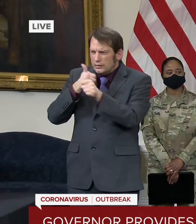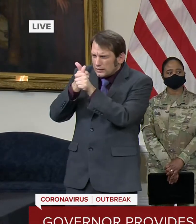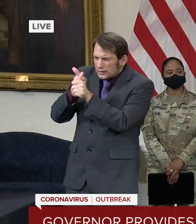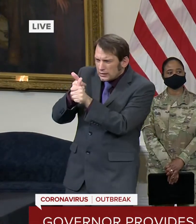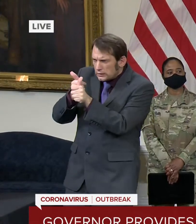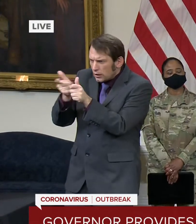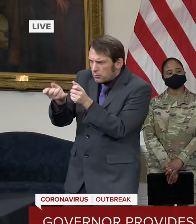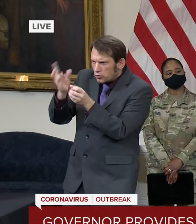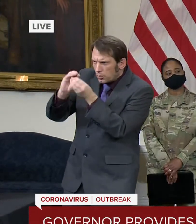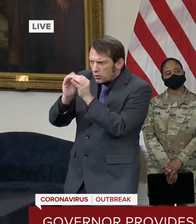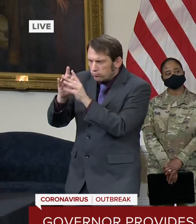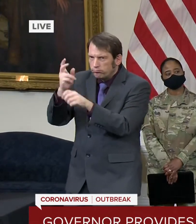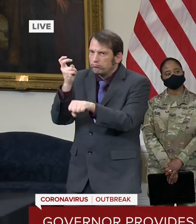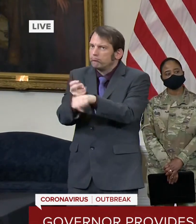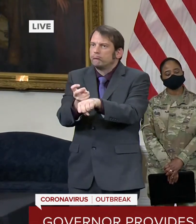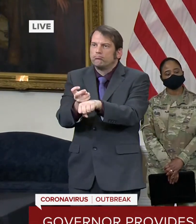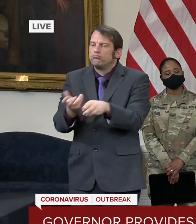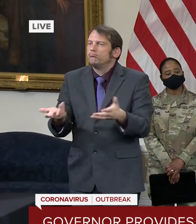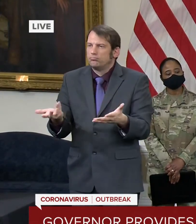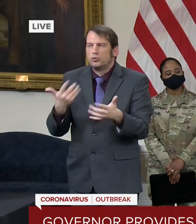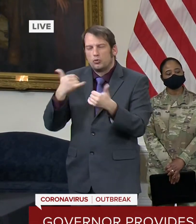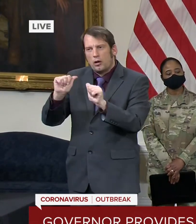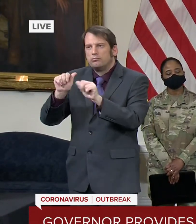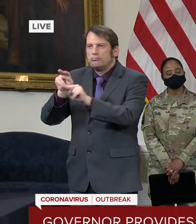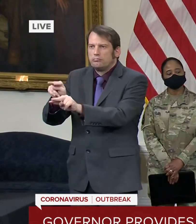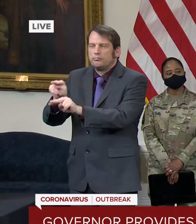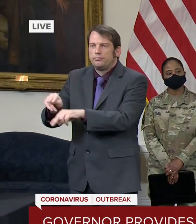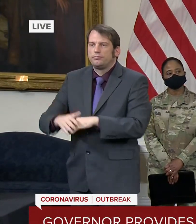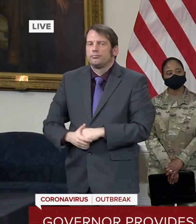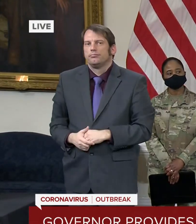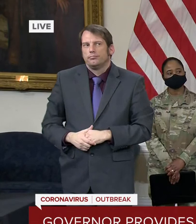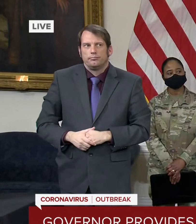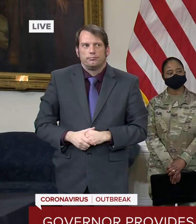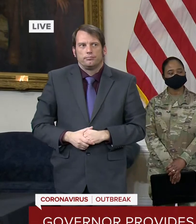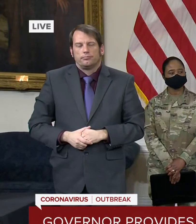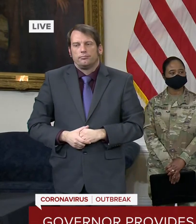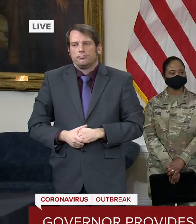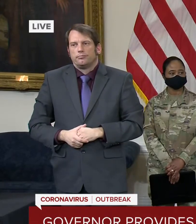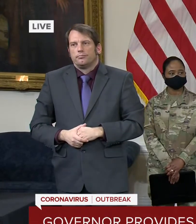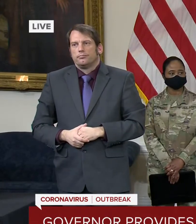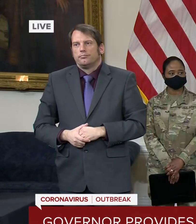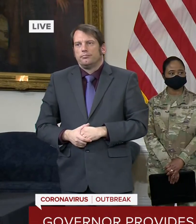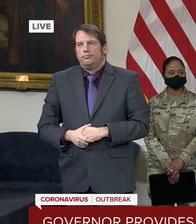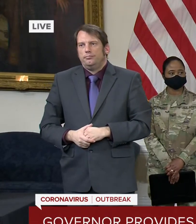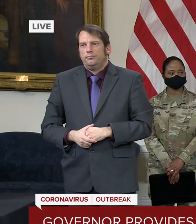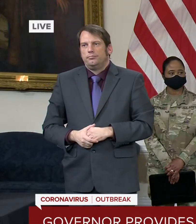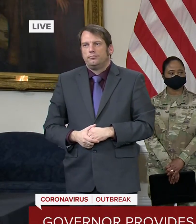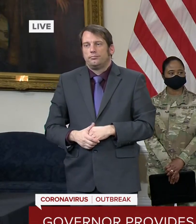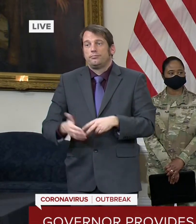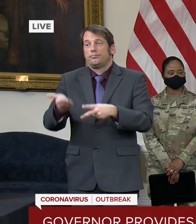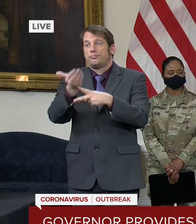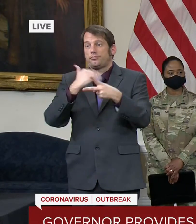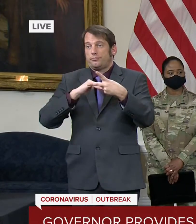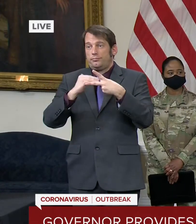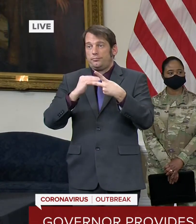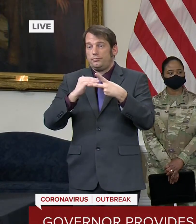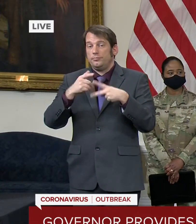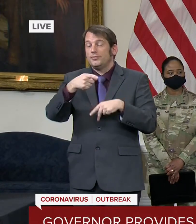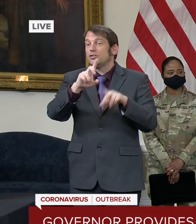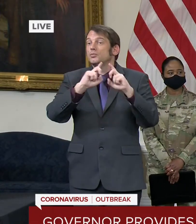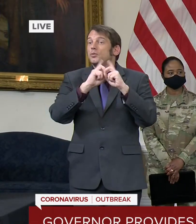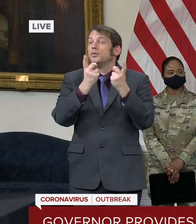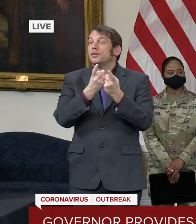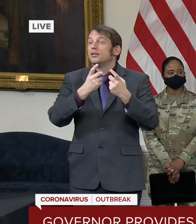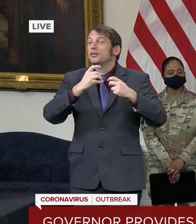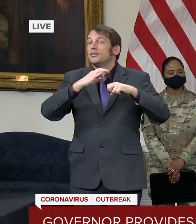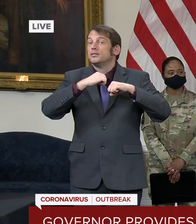that. Another thing that we don't have any control over is the Department of Defense and the